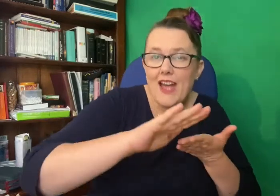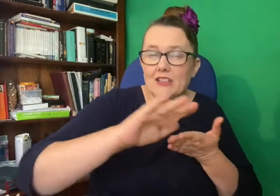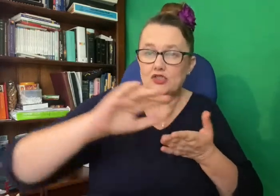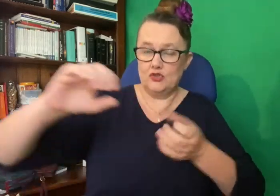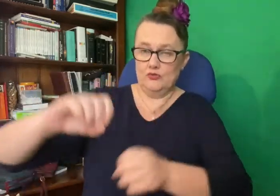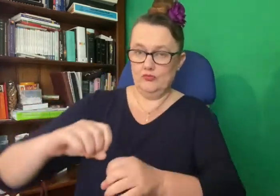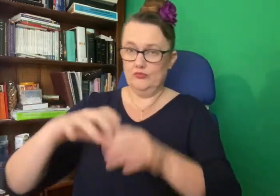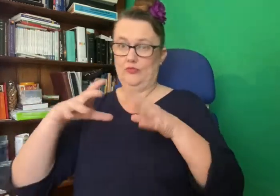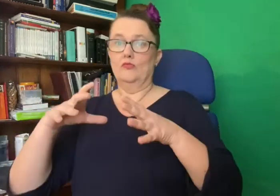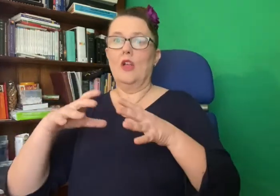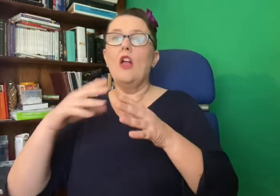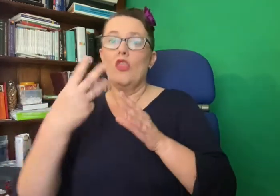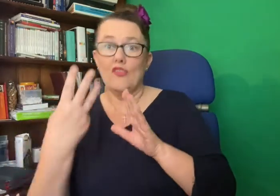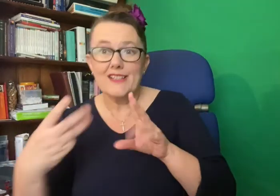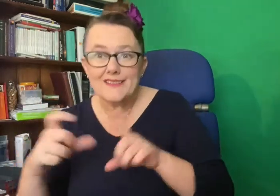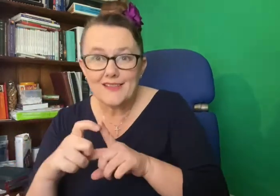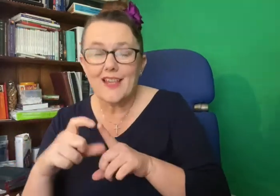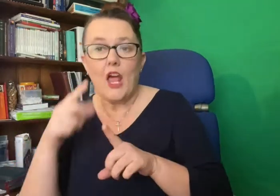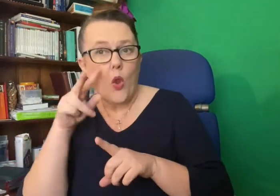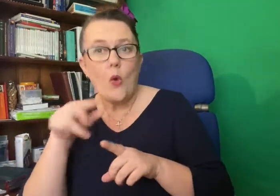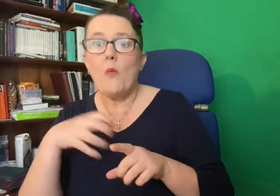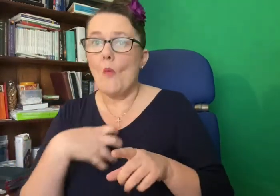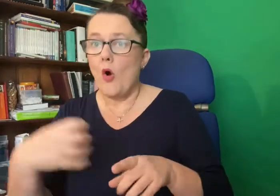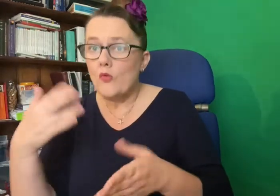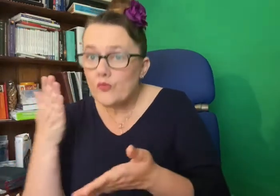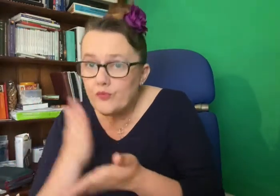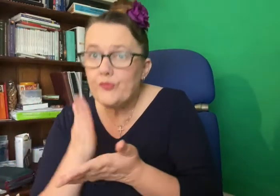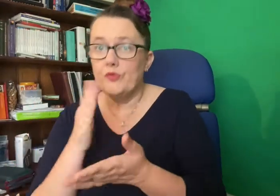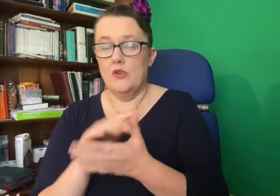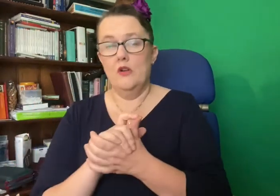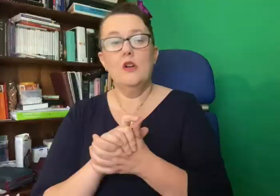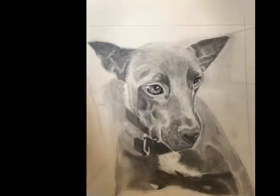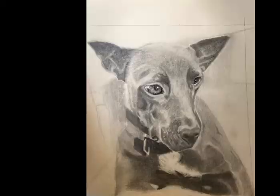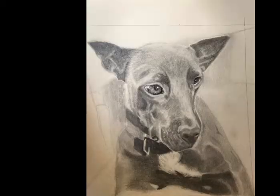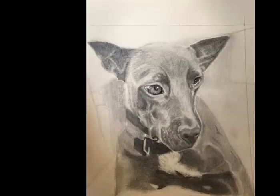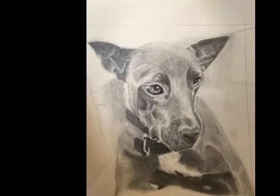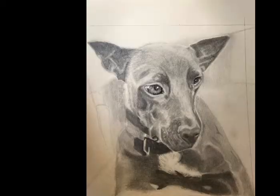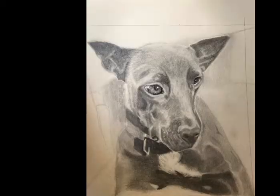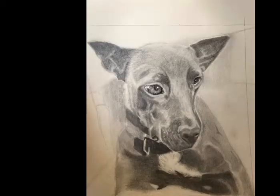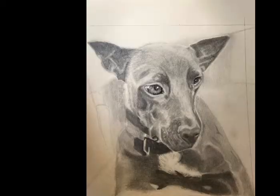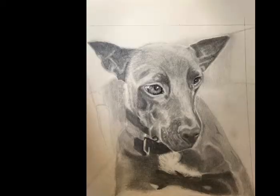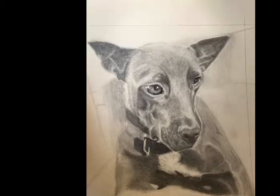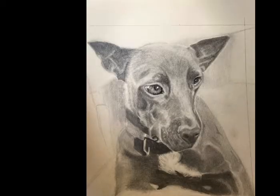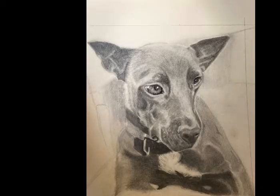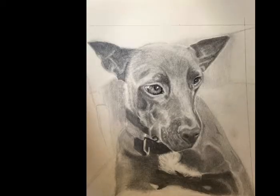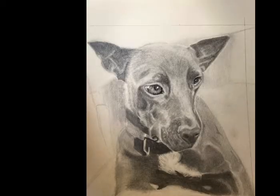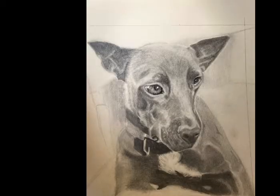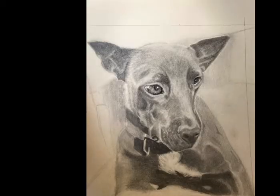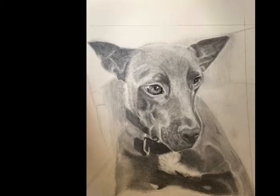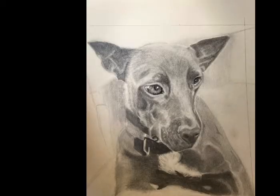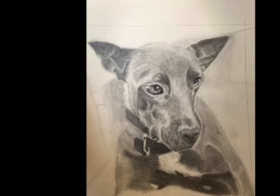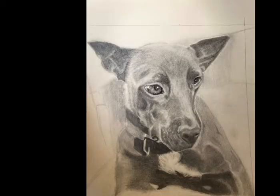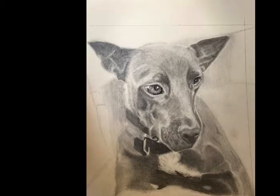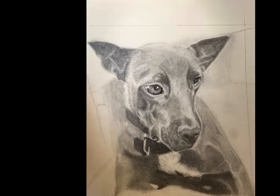And it changes it from looking like quite a flat drawing to a 3D drawing that really pops and looks real.